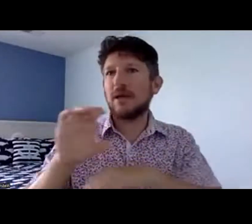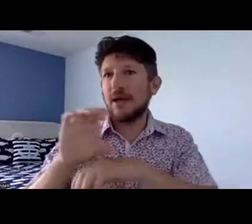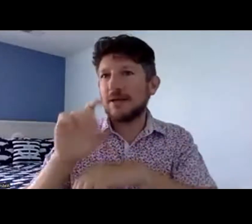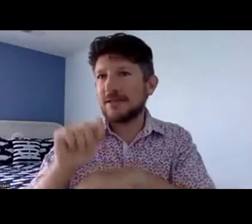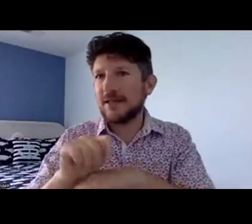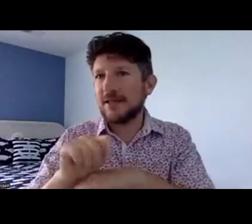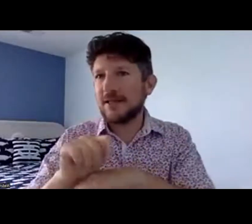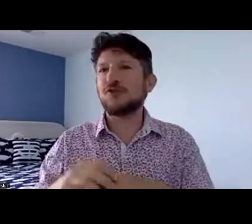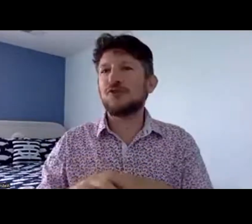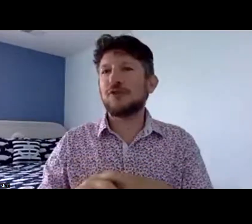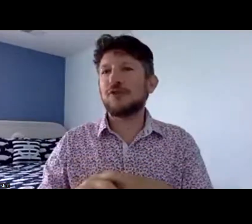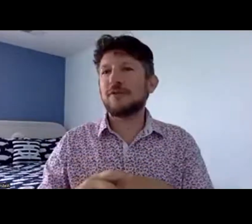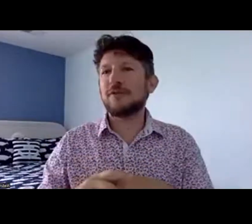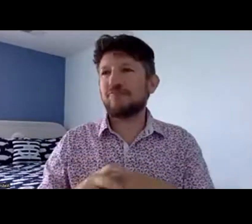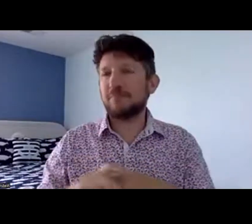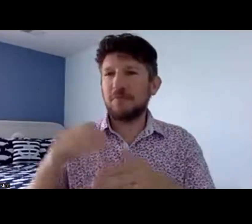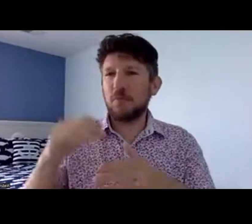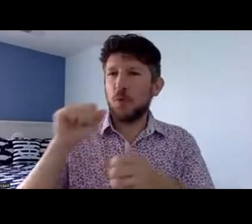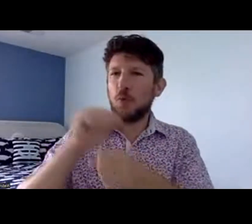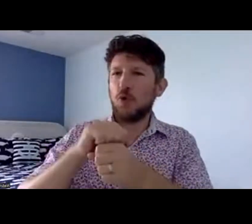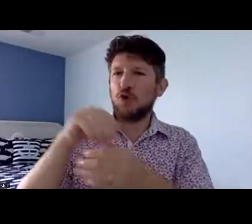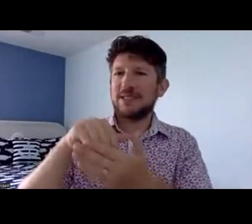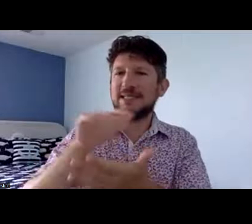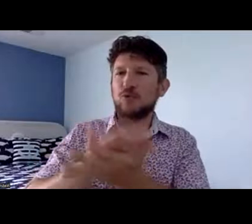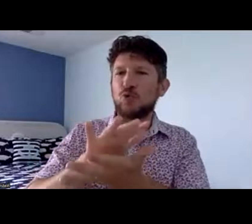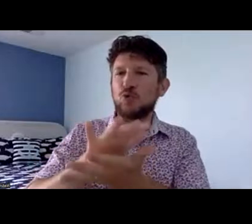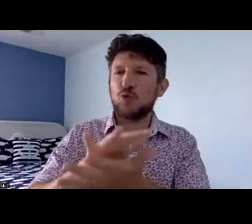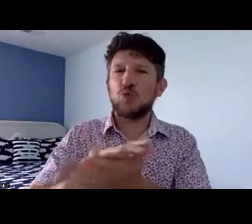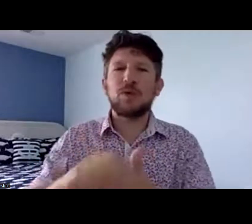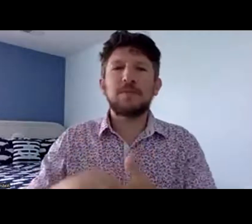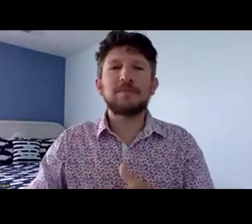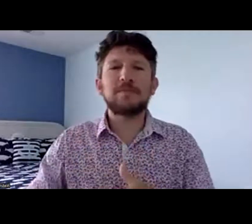I want to do some evaluations and consultation.